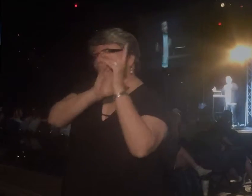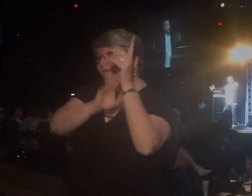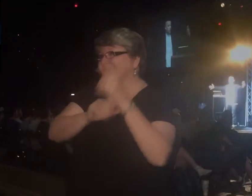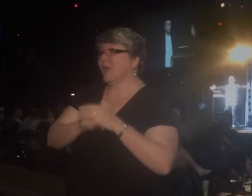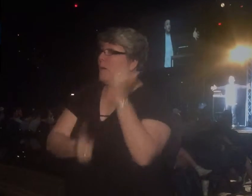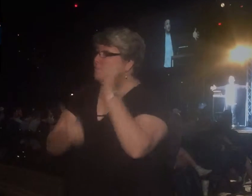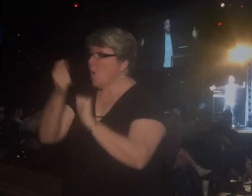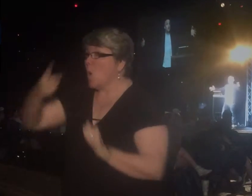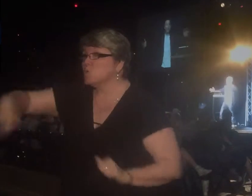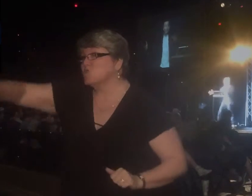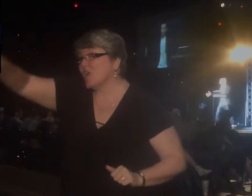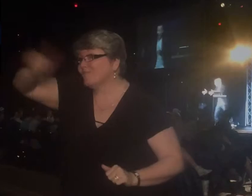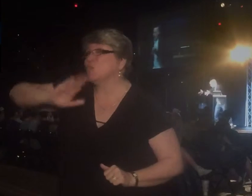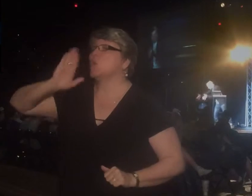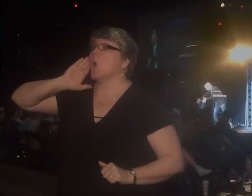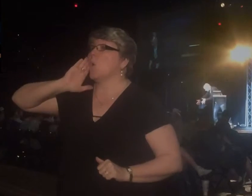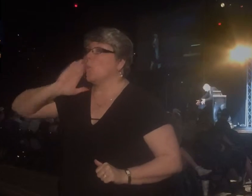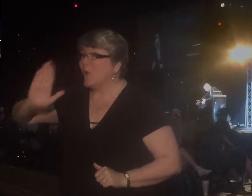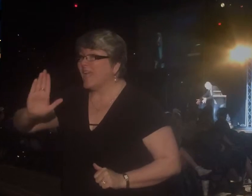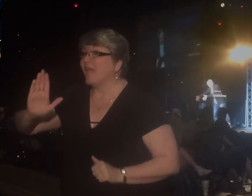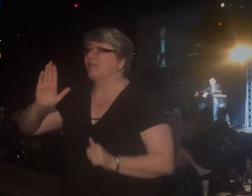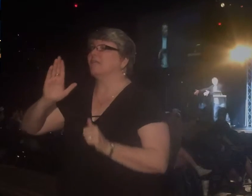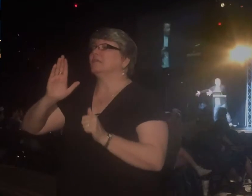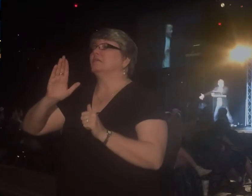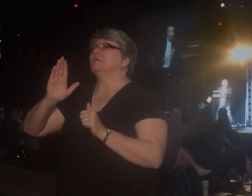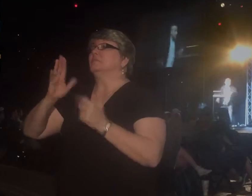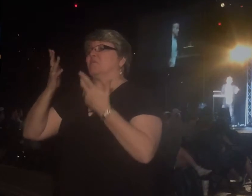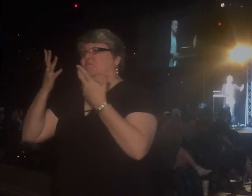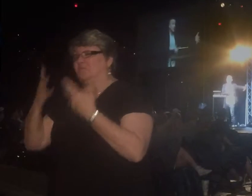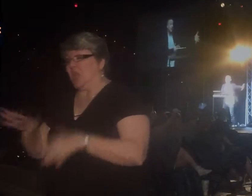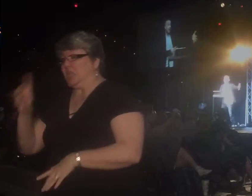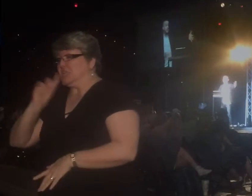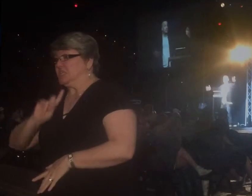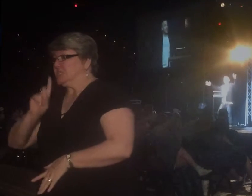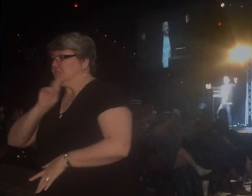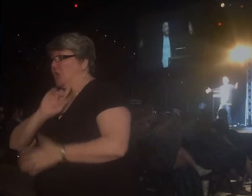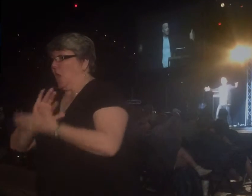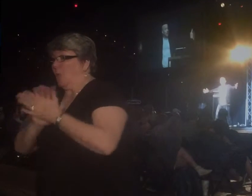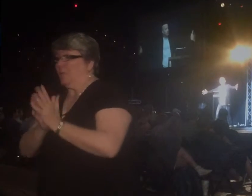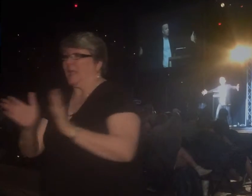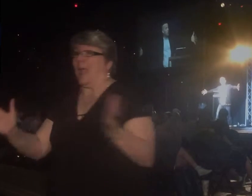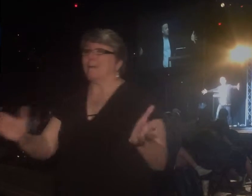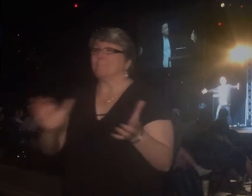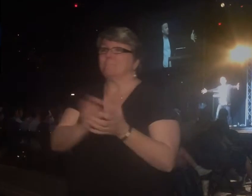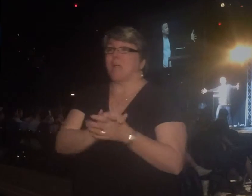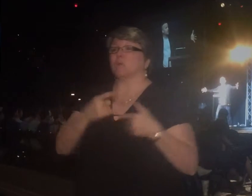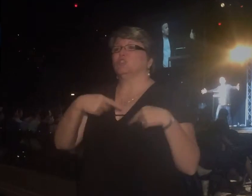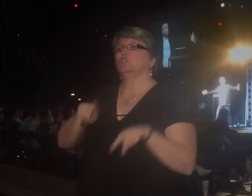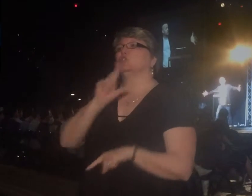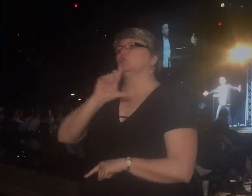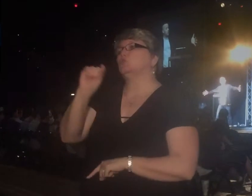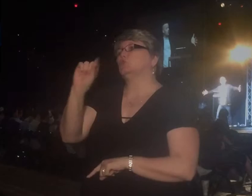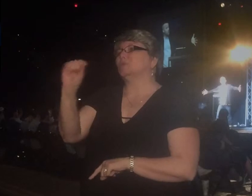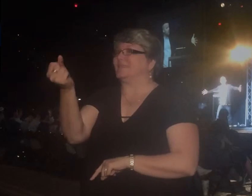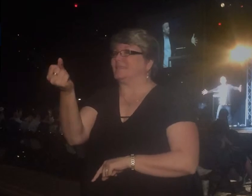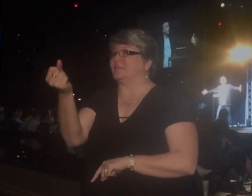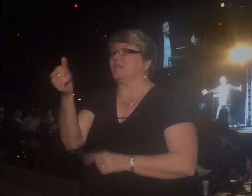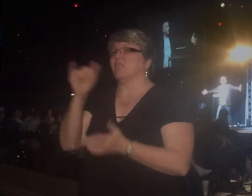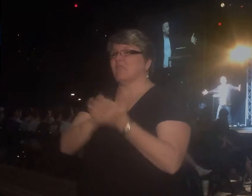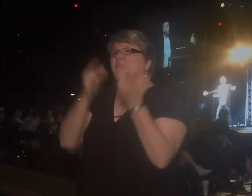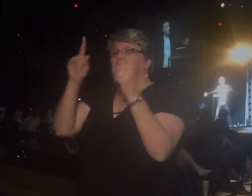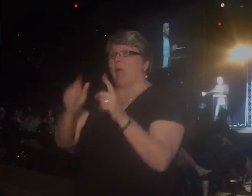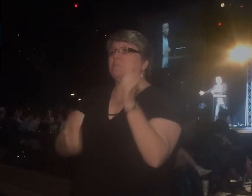of you will pass from singleness into marriage in your 20s. That's the story for most of